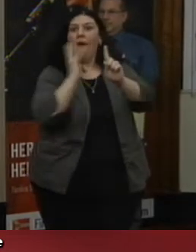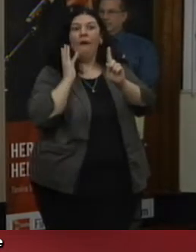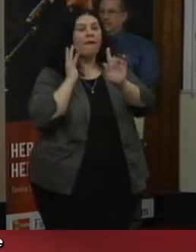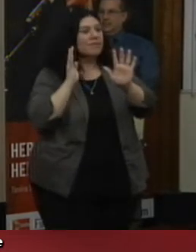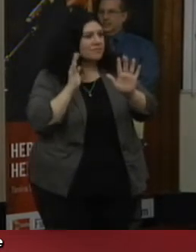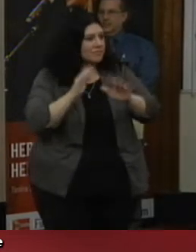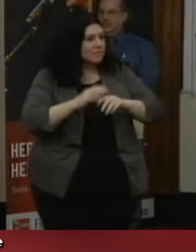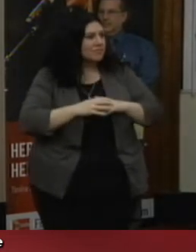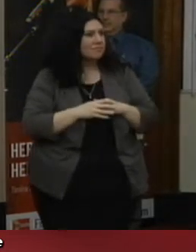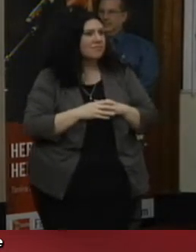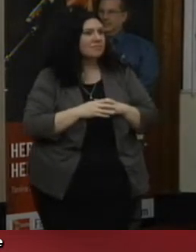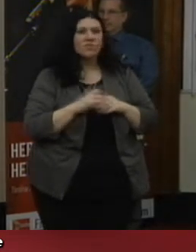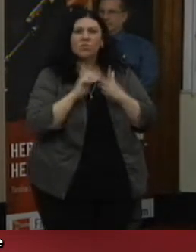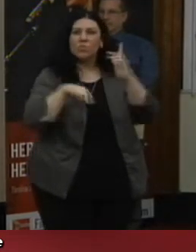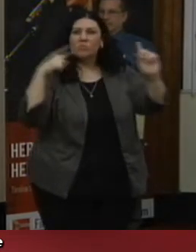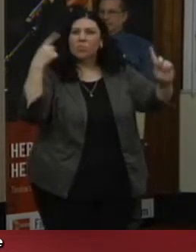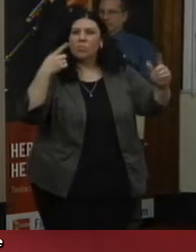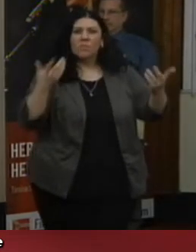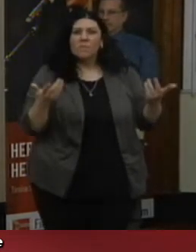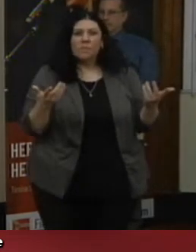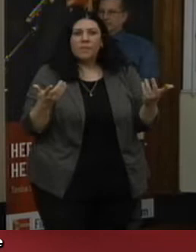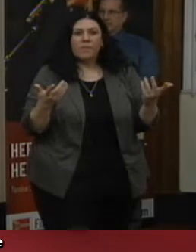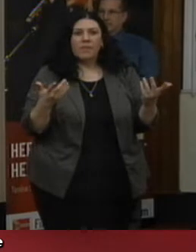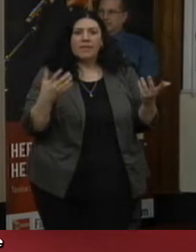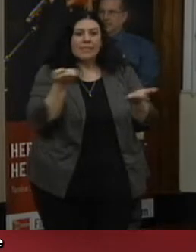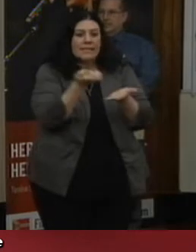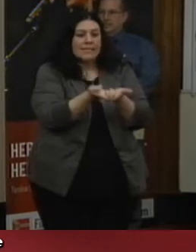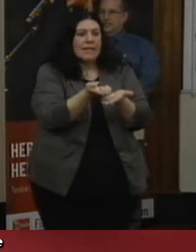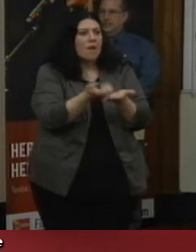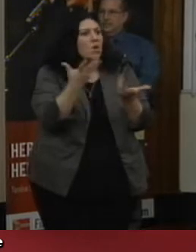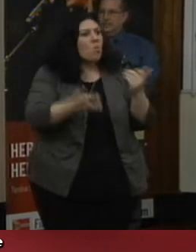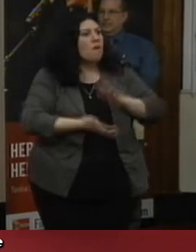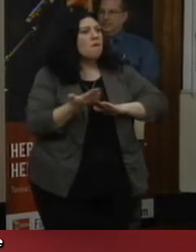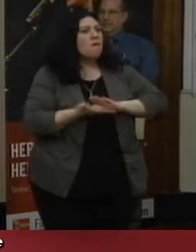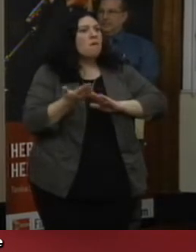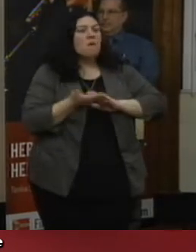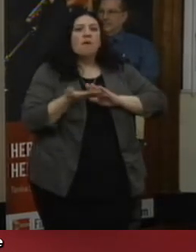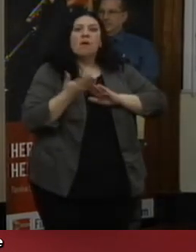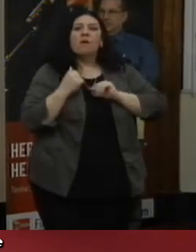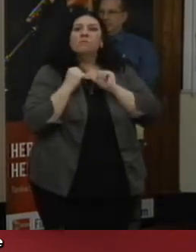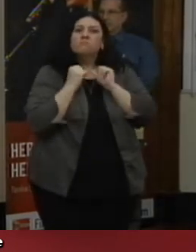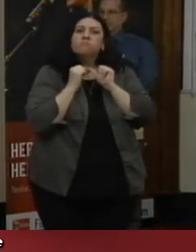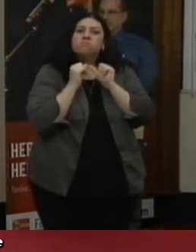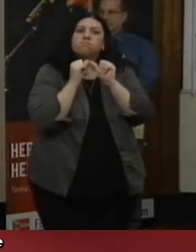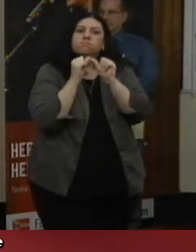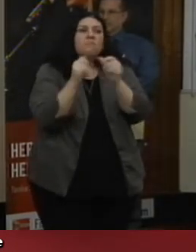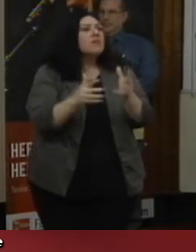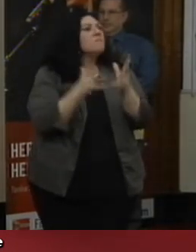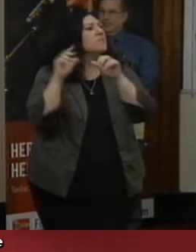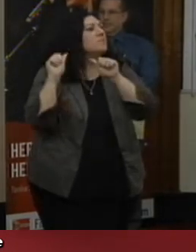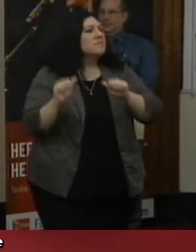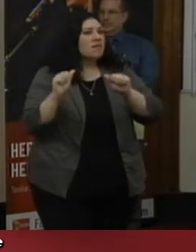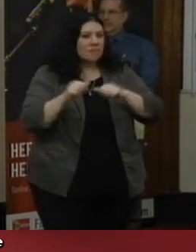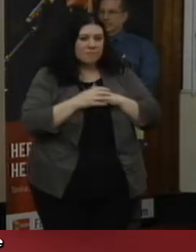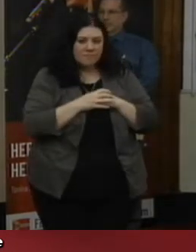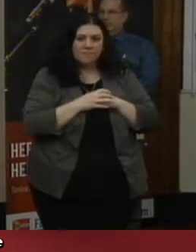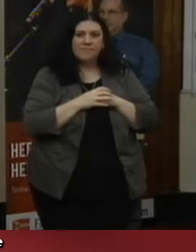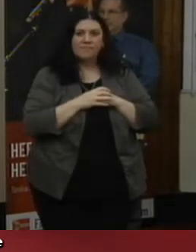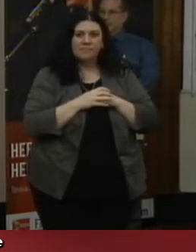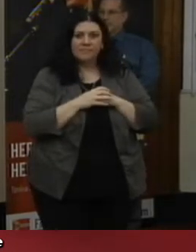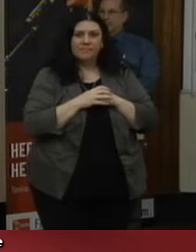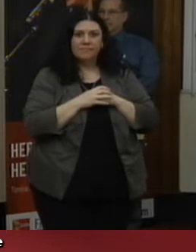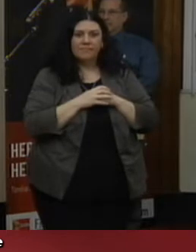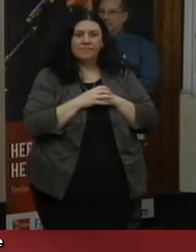Our goal here is to keep the economy running as much as we can and not